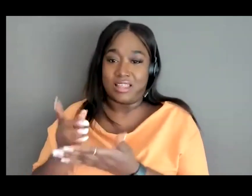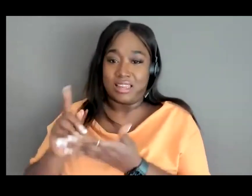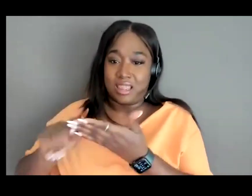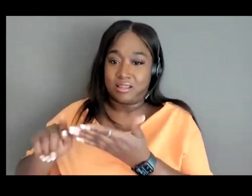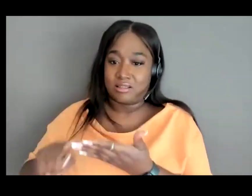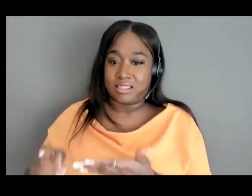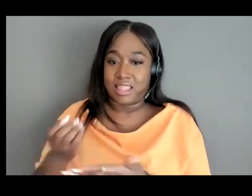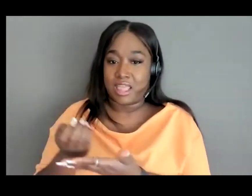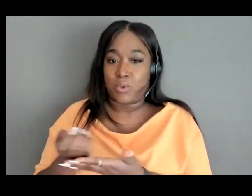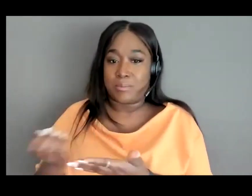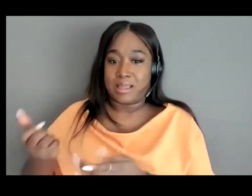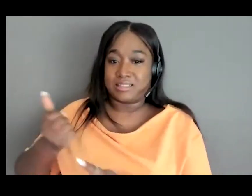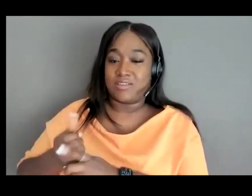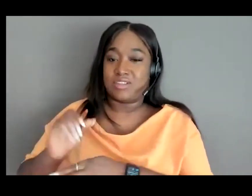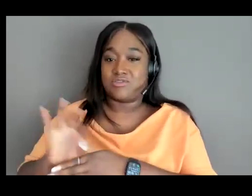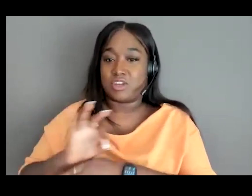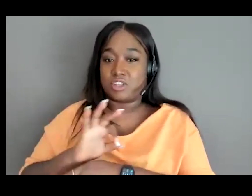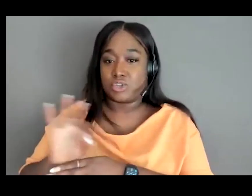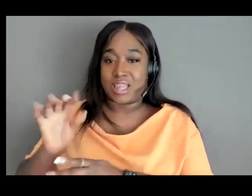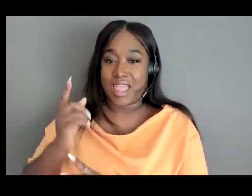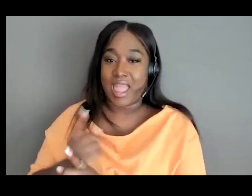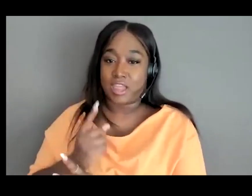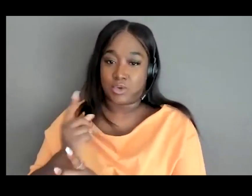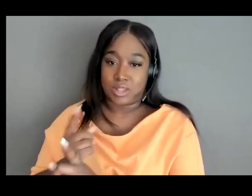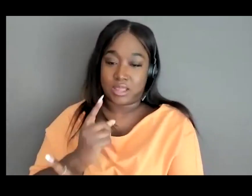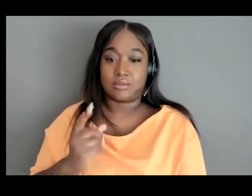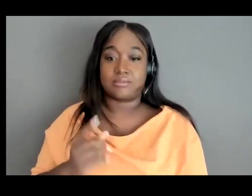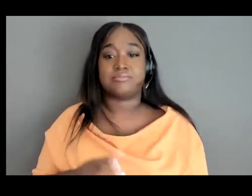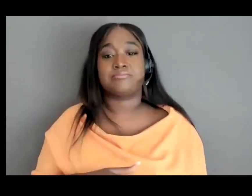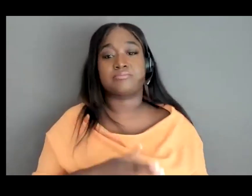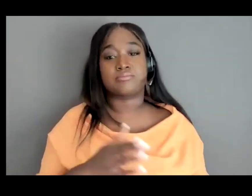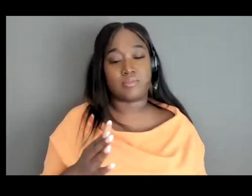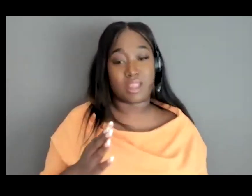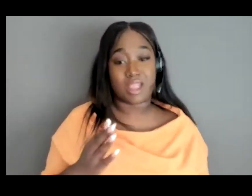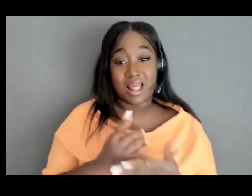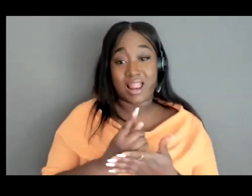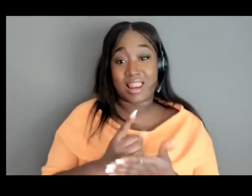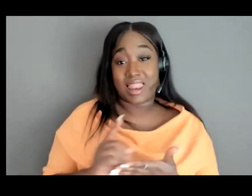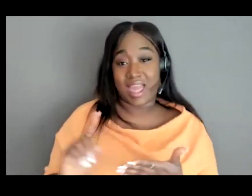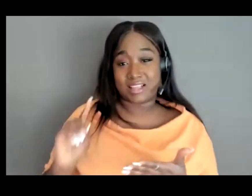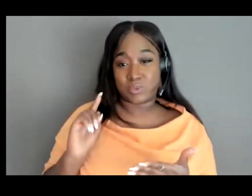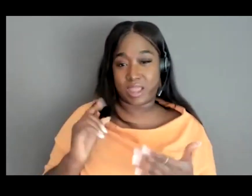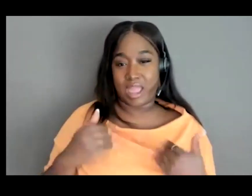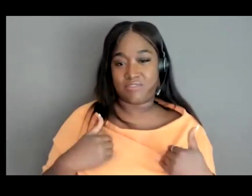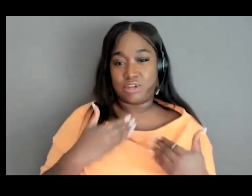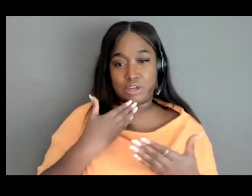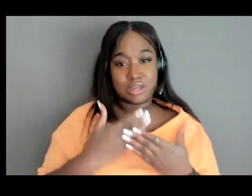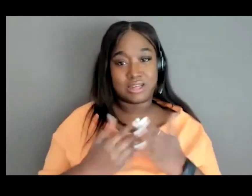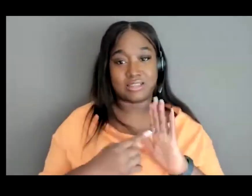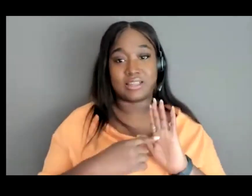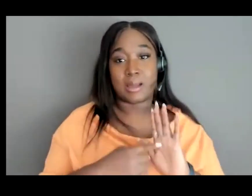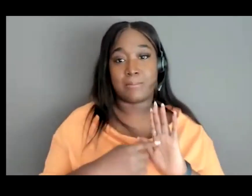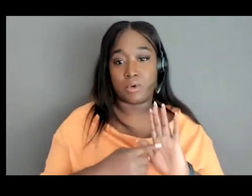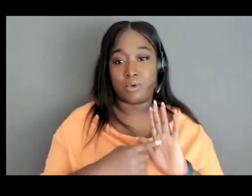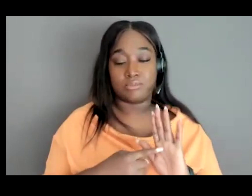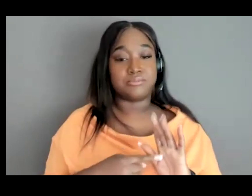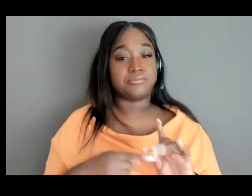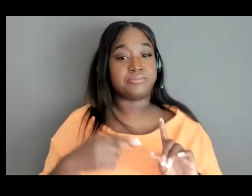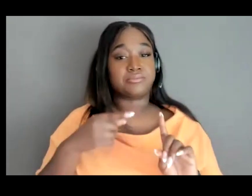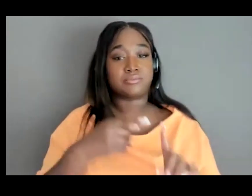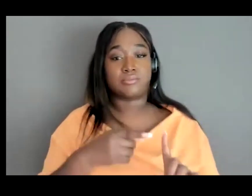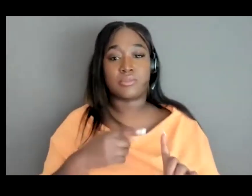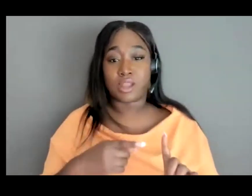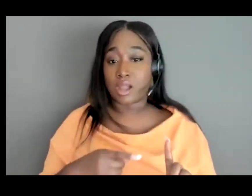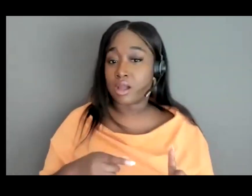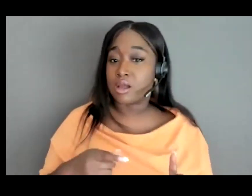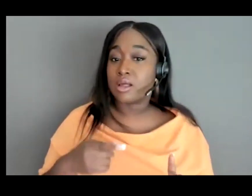good example I heard about at a transit conference last week was the information from